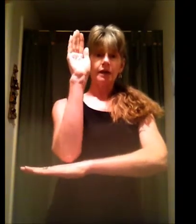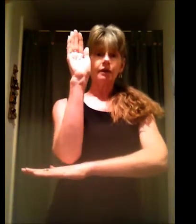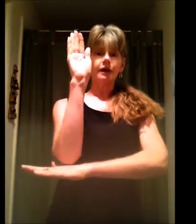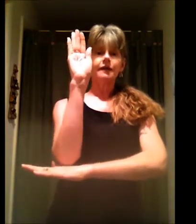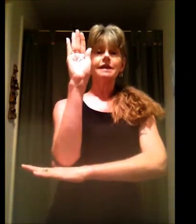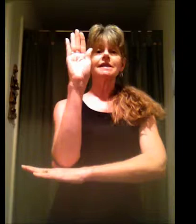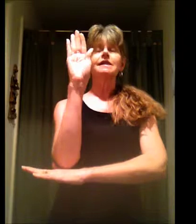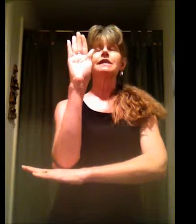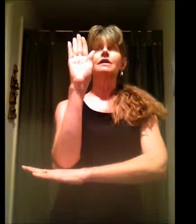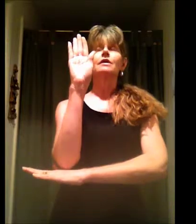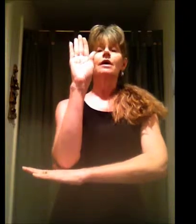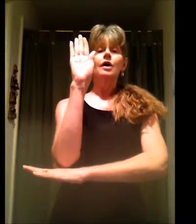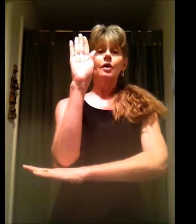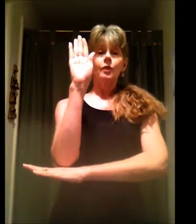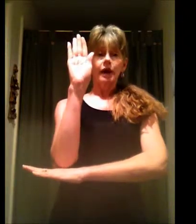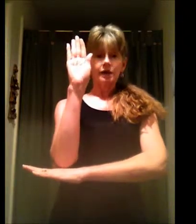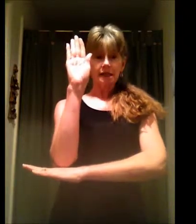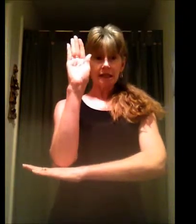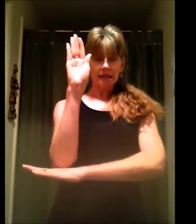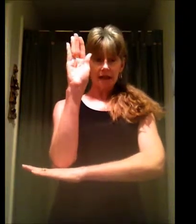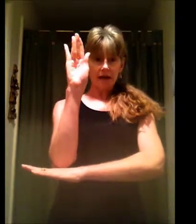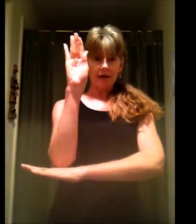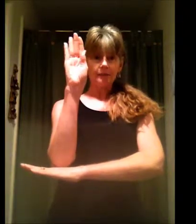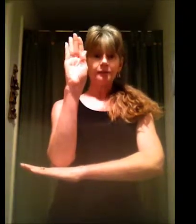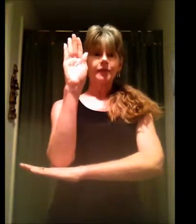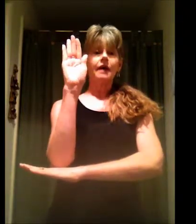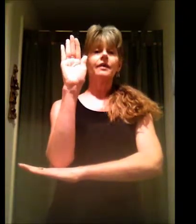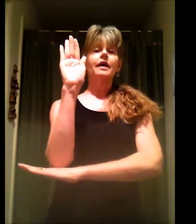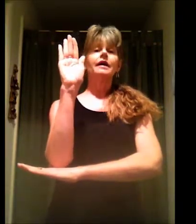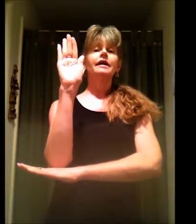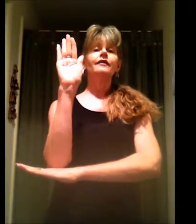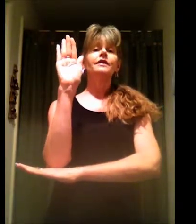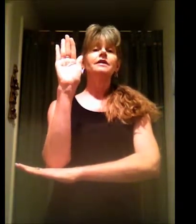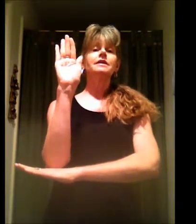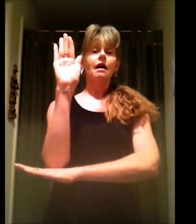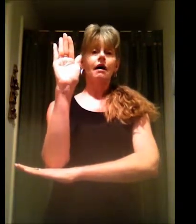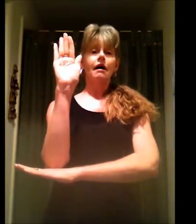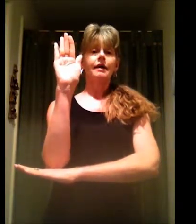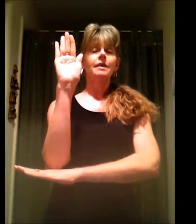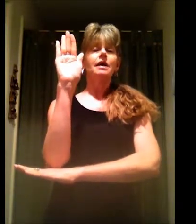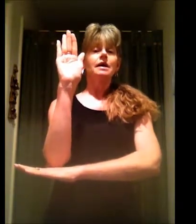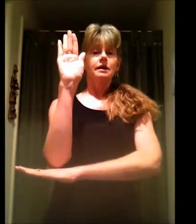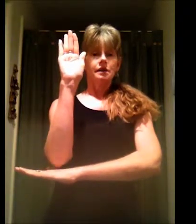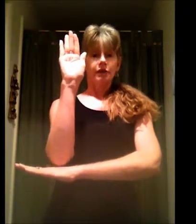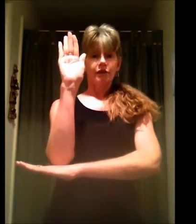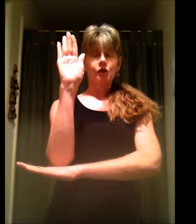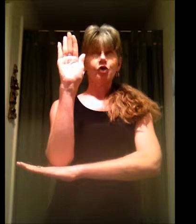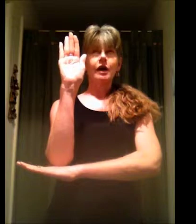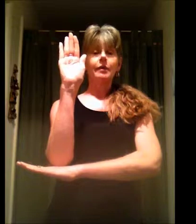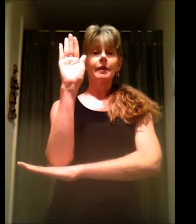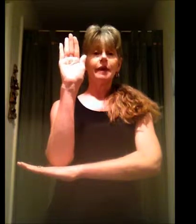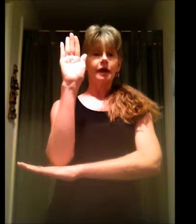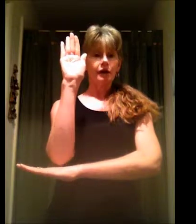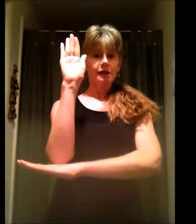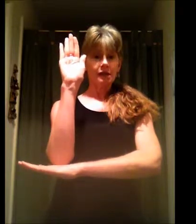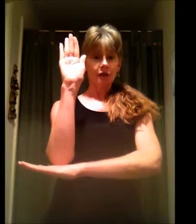look at this is where's the sun at any given time. If it's straight up in the air, it's